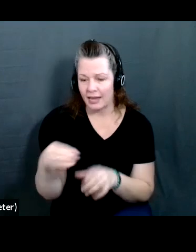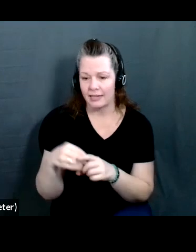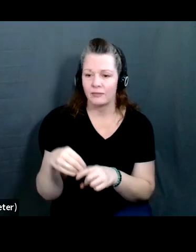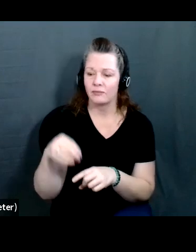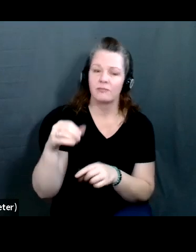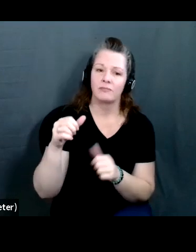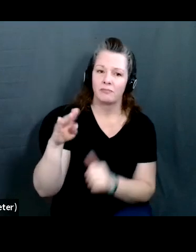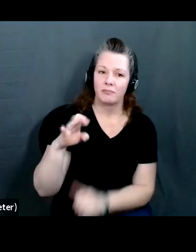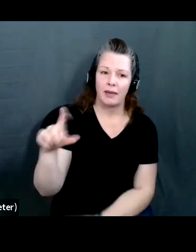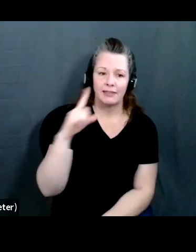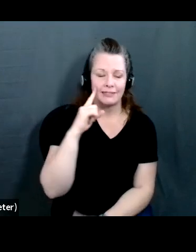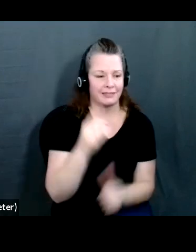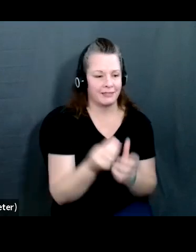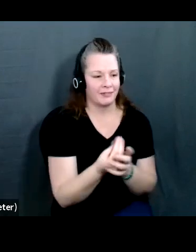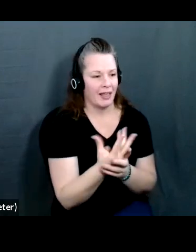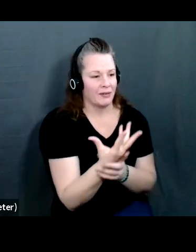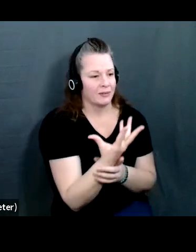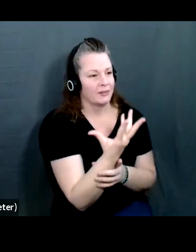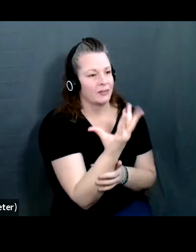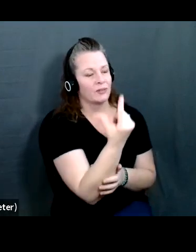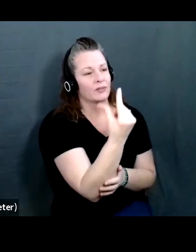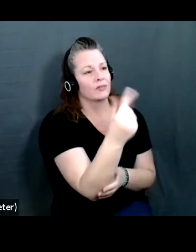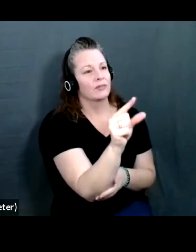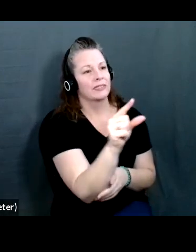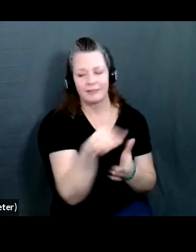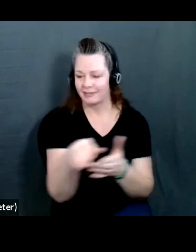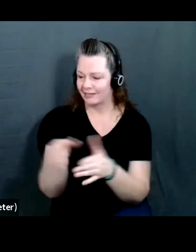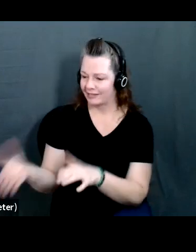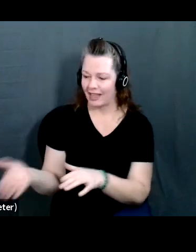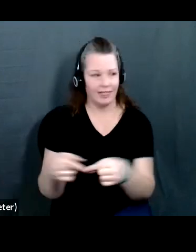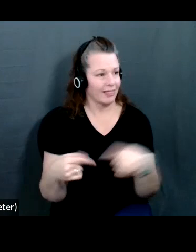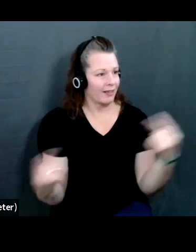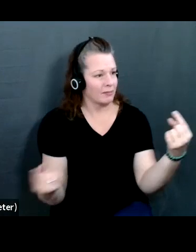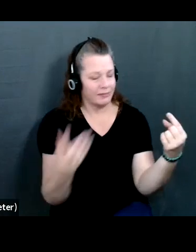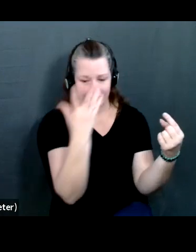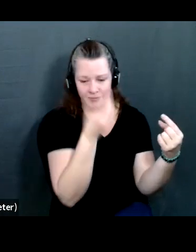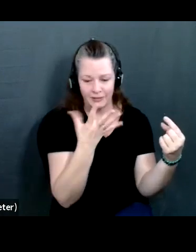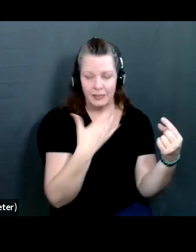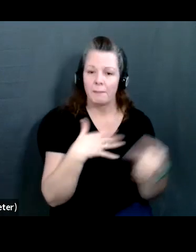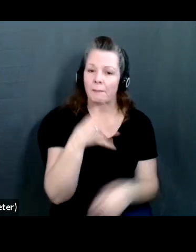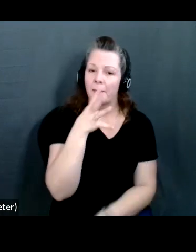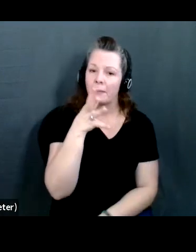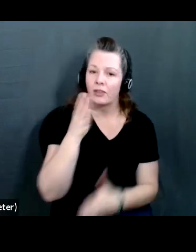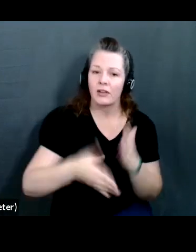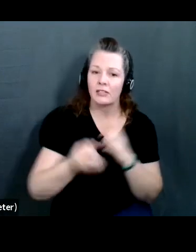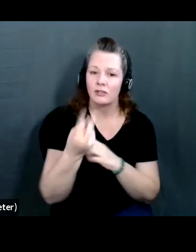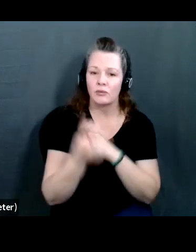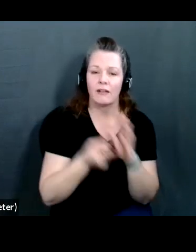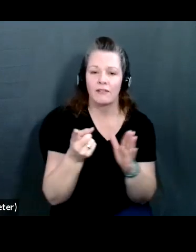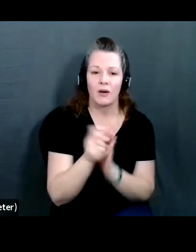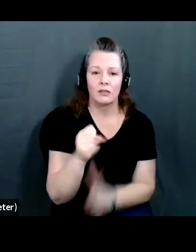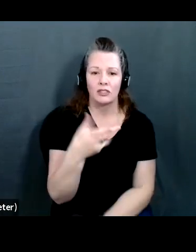their green corsets. My mother, at the end of a 12-hour shift at the factory, will heat rice